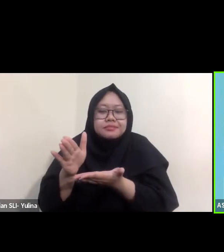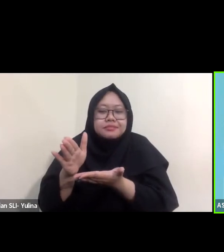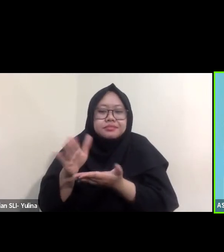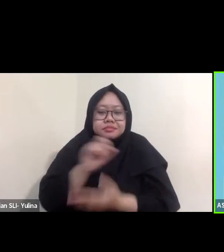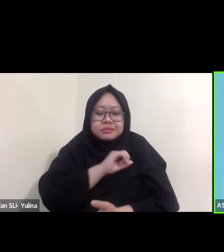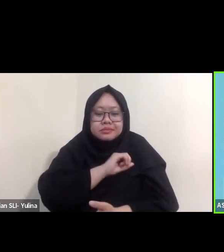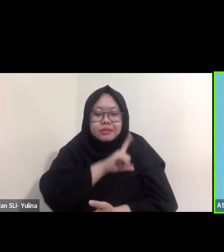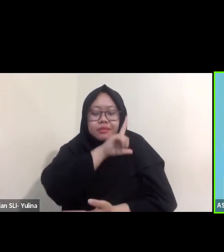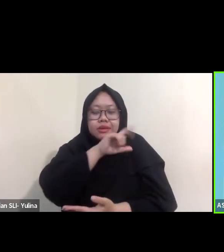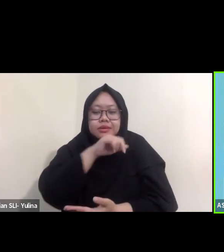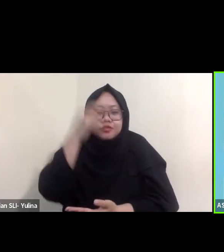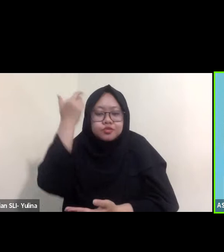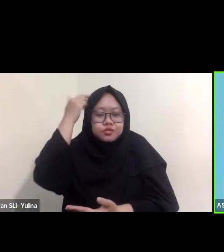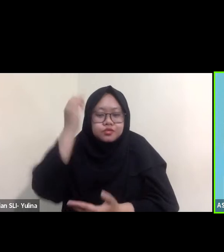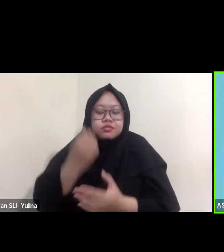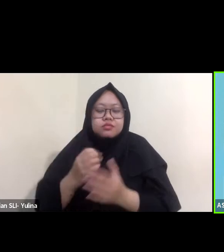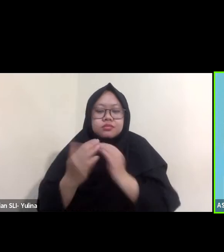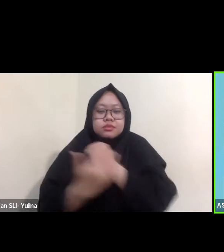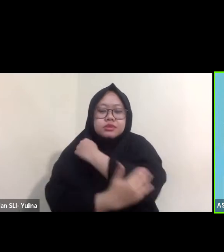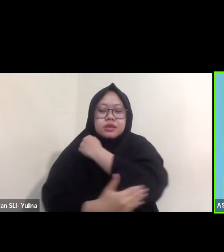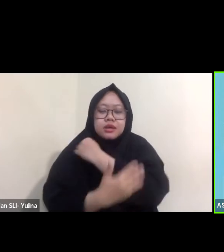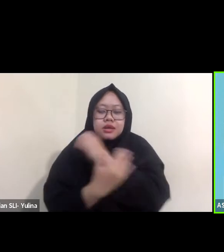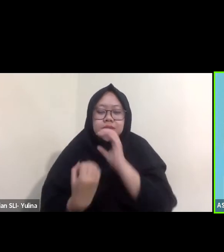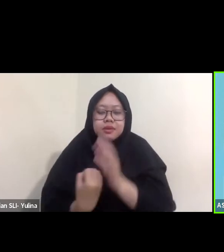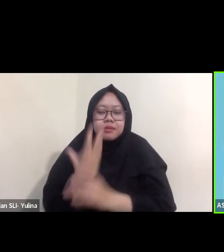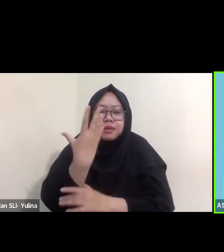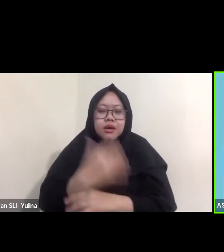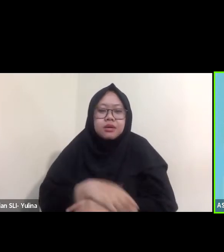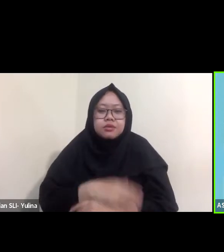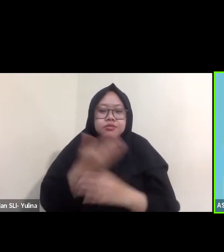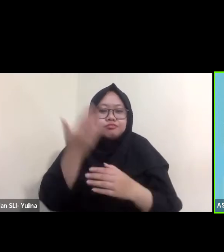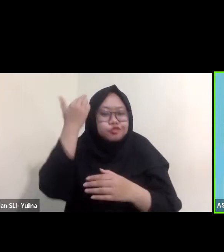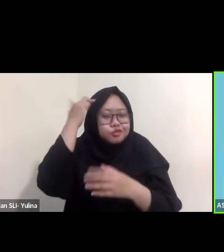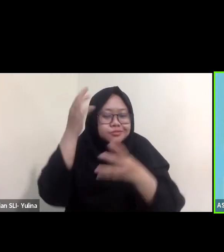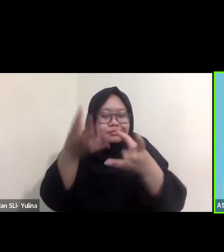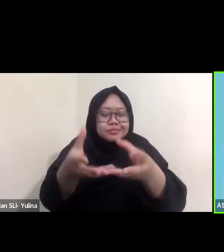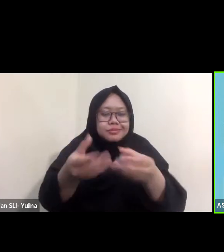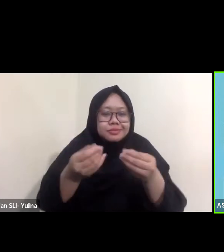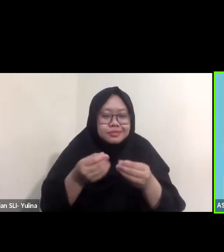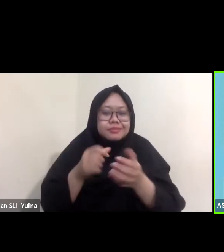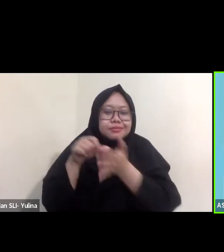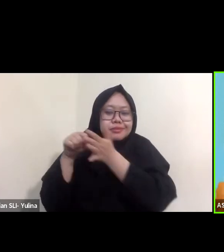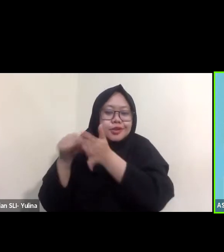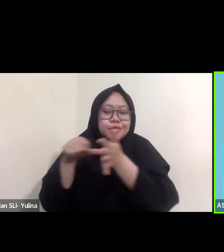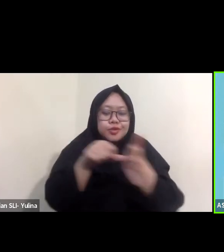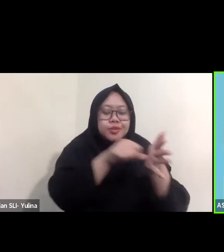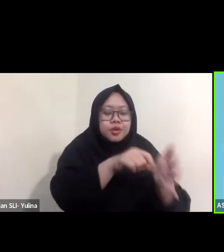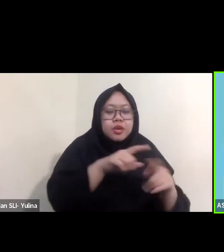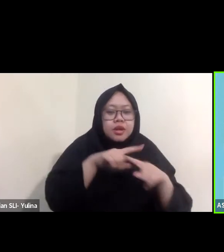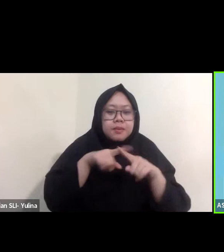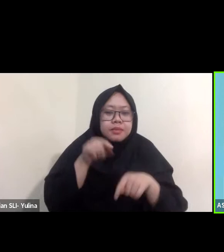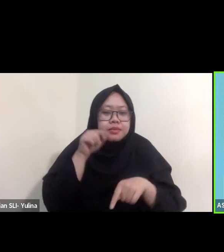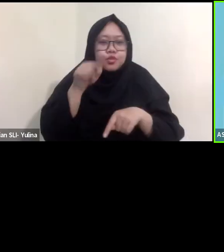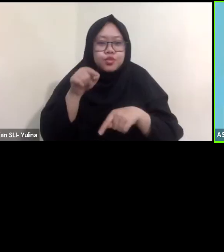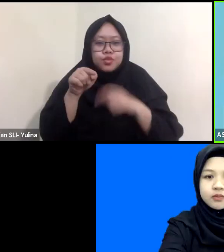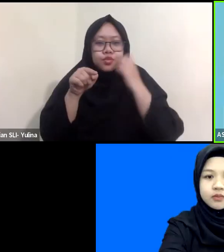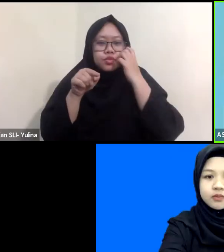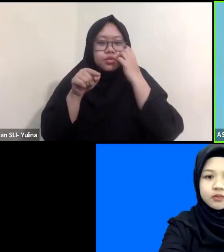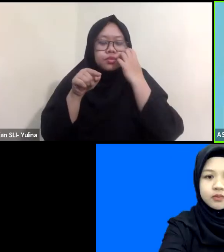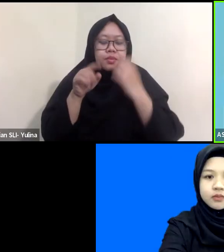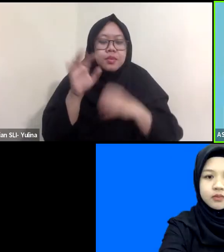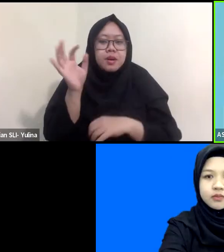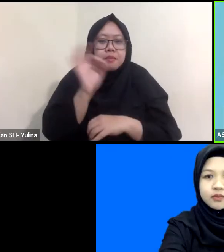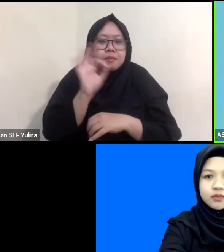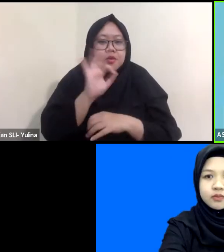ODA, Official Development Assistance, but this has never been fulfilled to the degree, to the extent that has